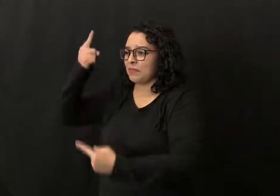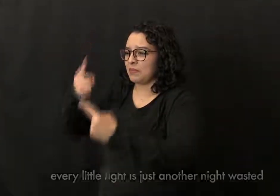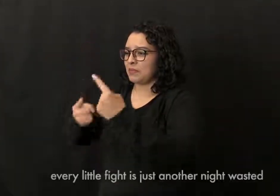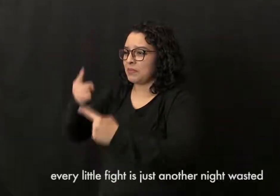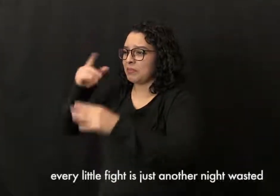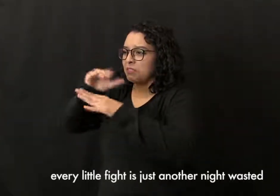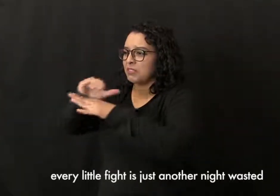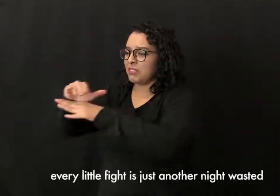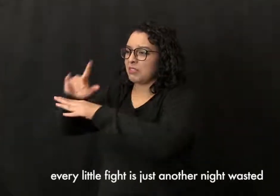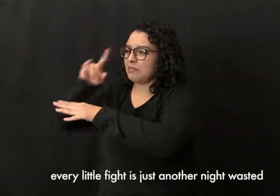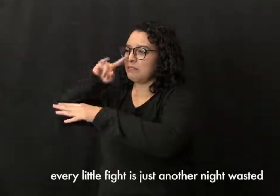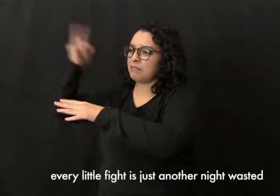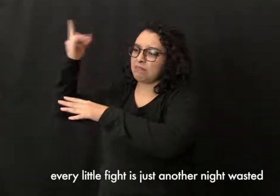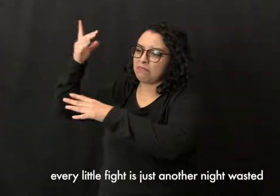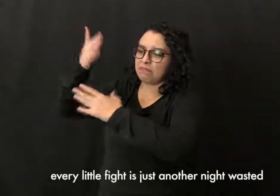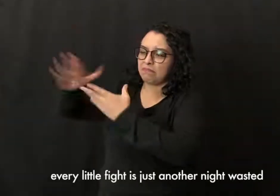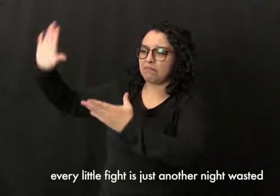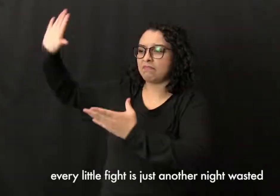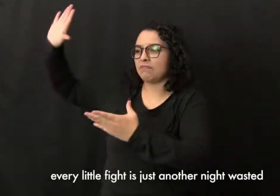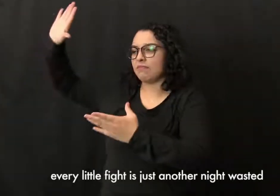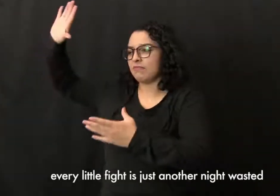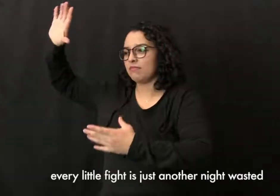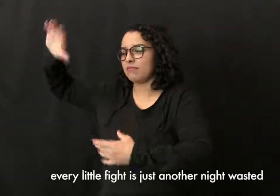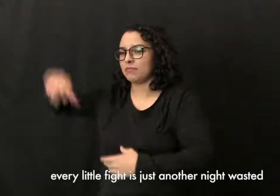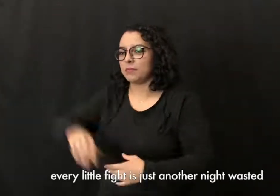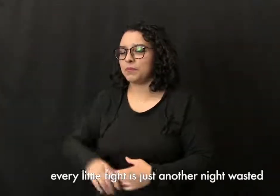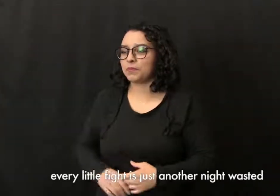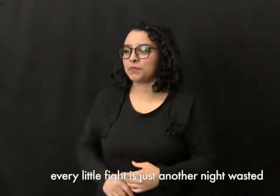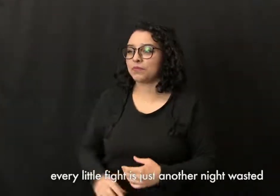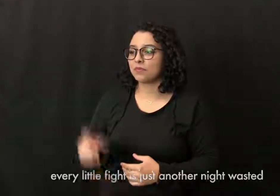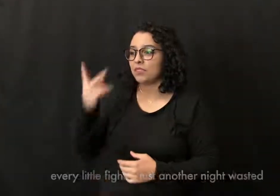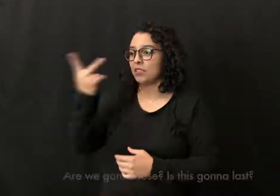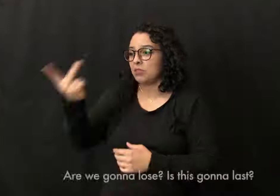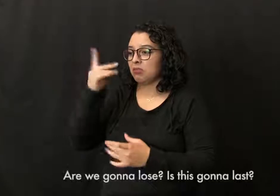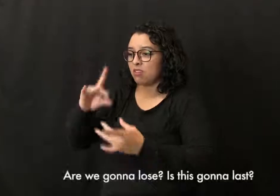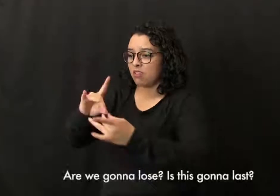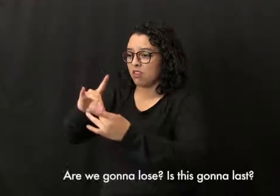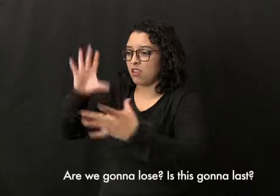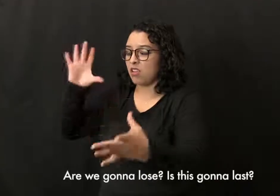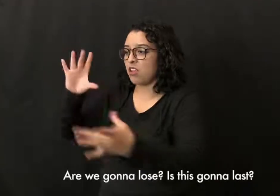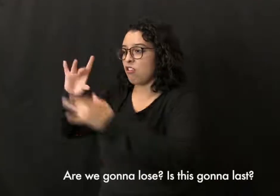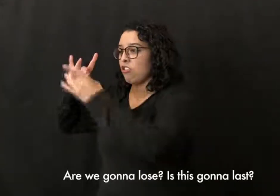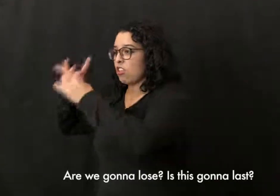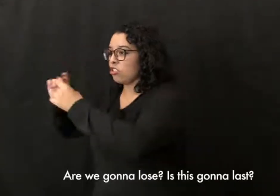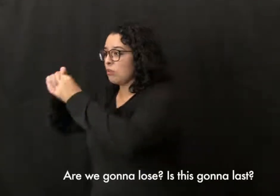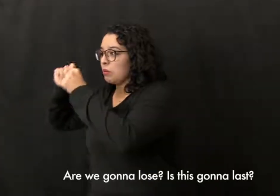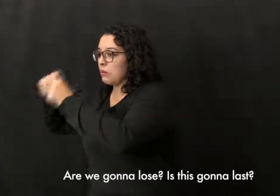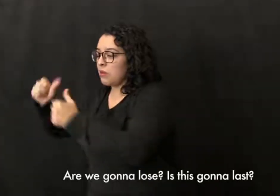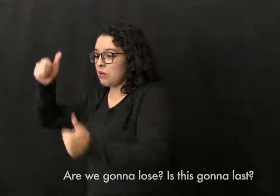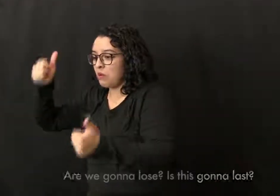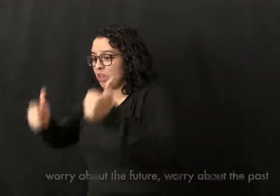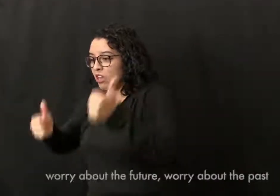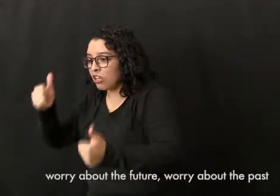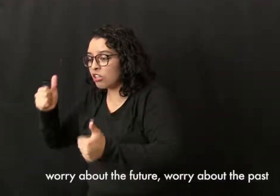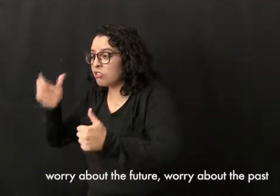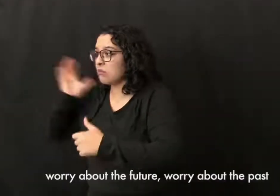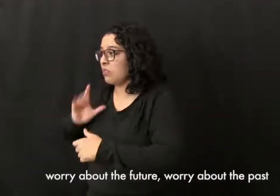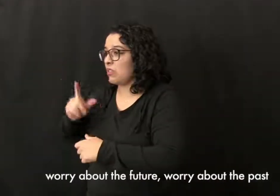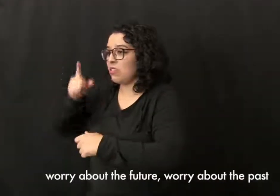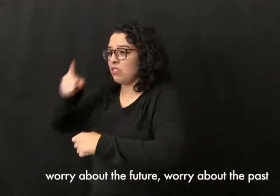Every little fight is just another night wasted Are we gonna lose? Is it gonna last? We're